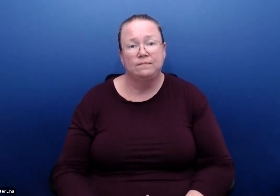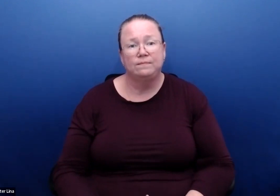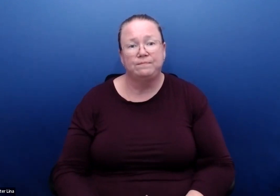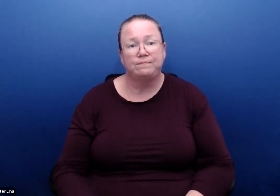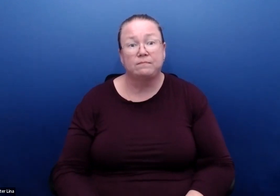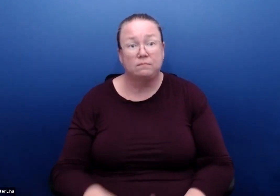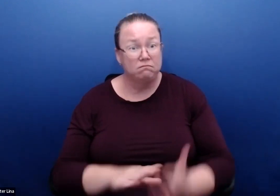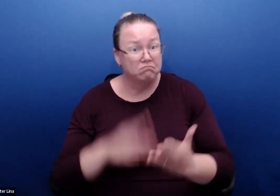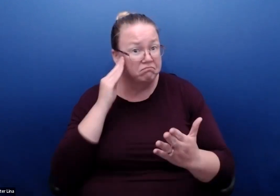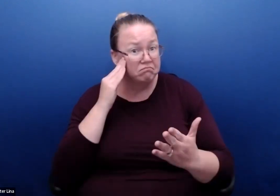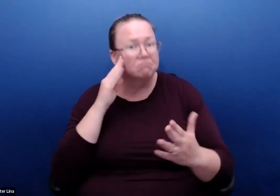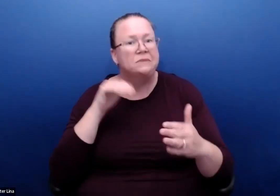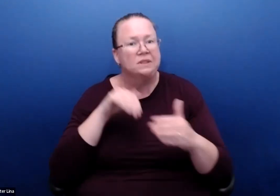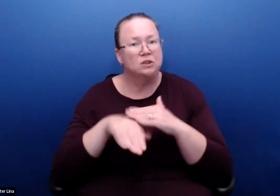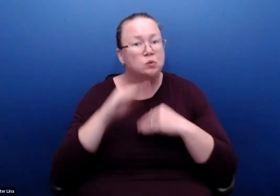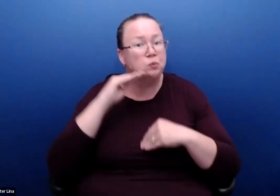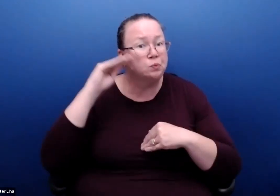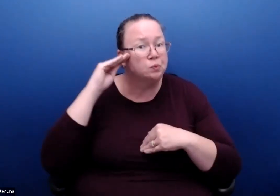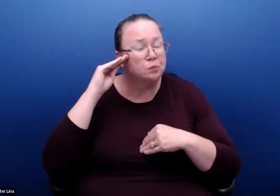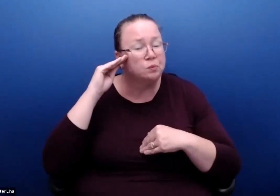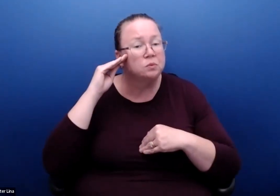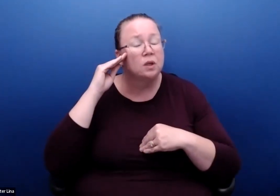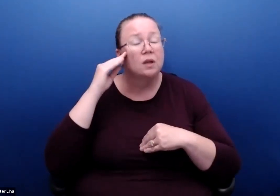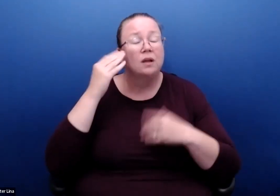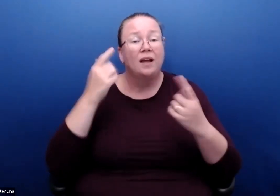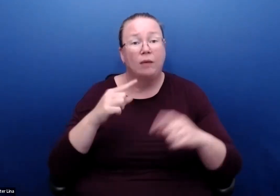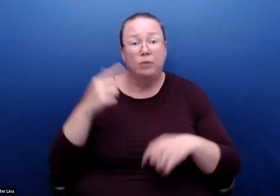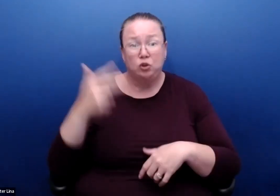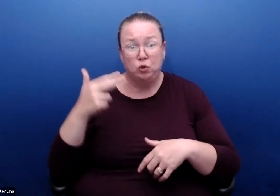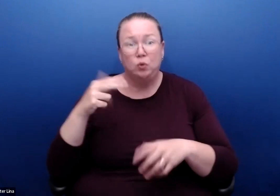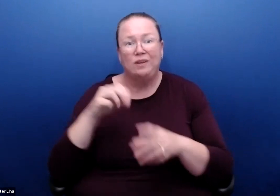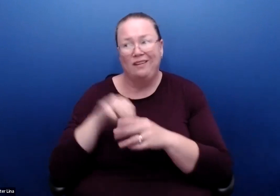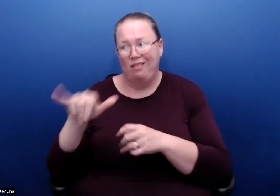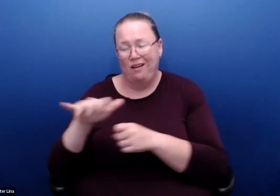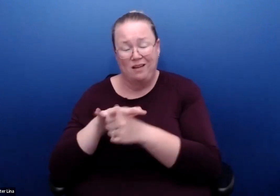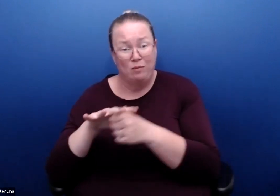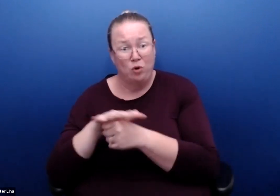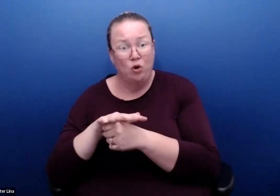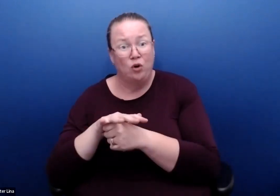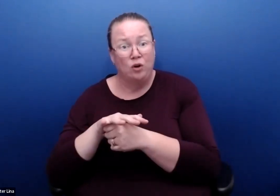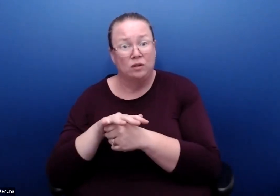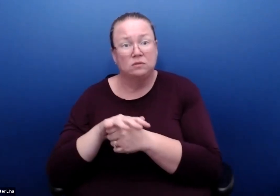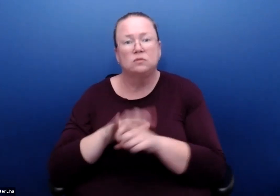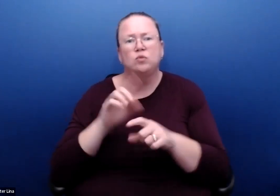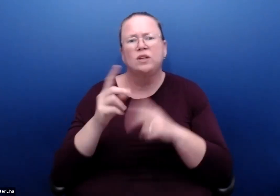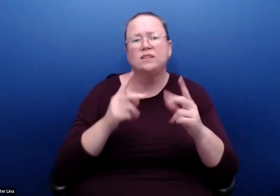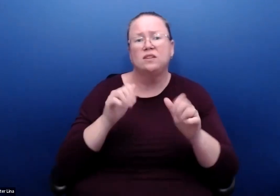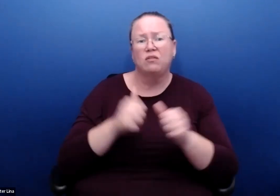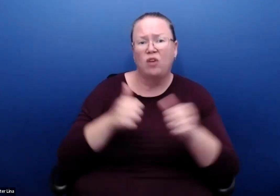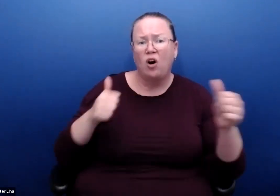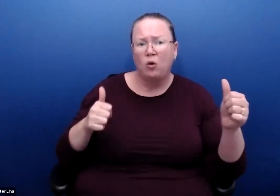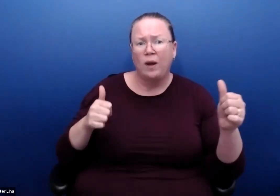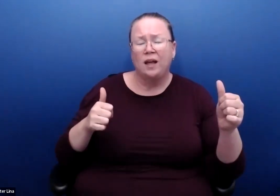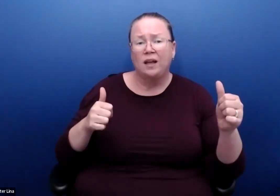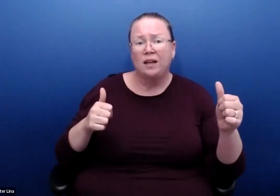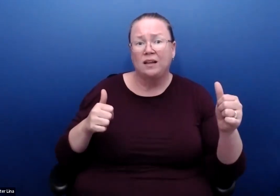Well, I found out as I came into the home that there had been a shooting in that neighborhood. And I've been on a visit far away where